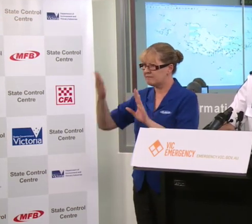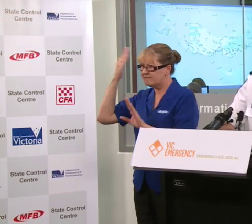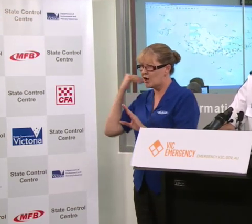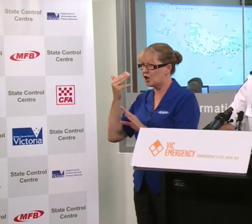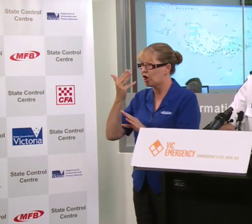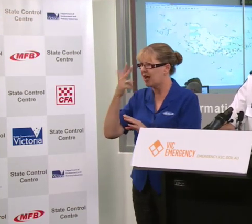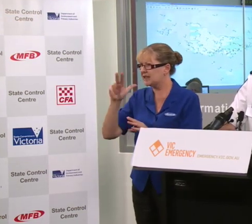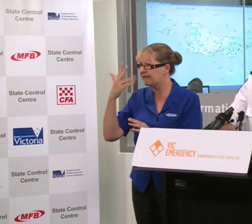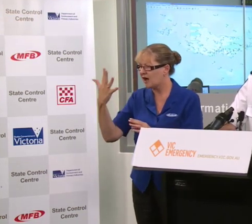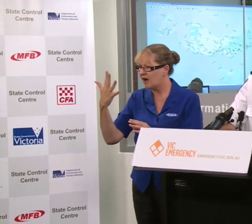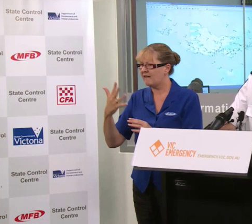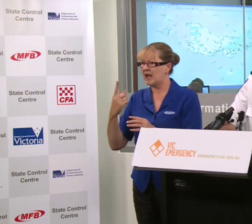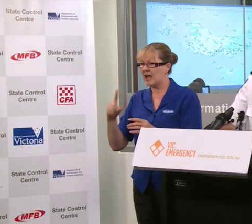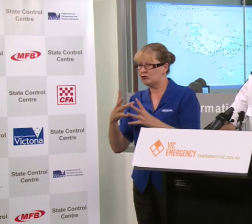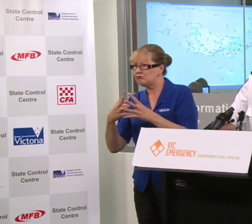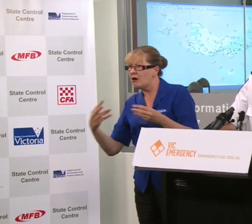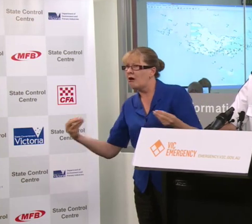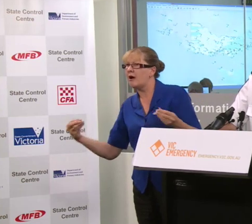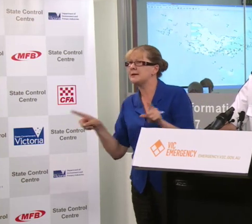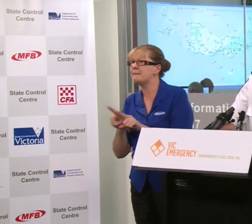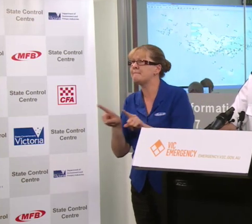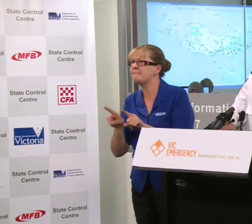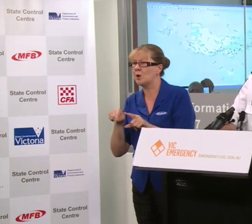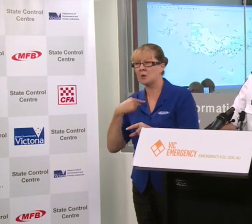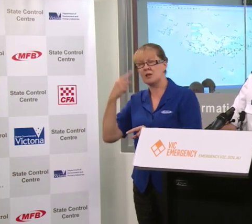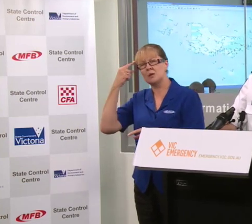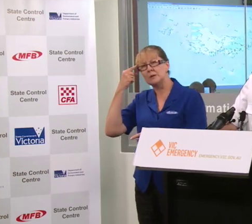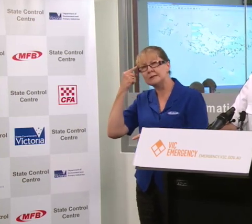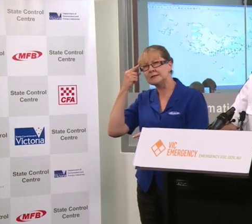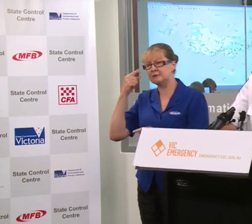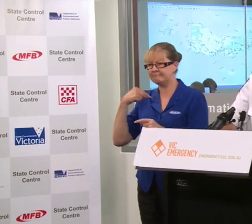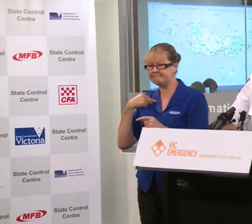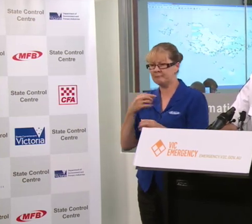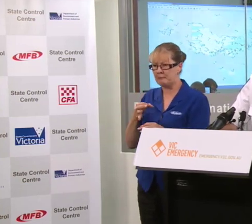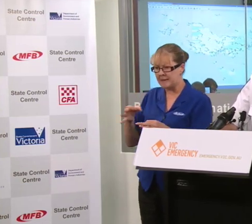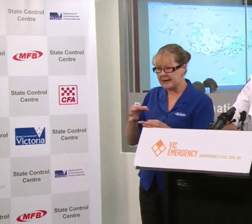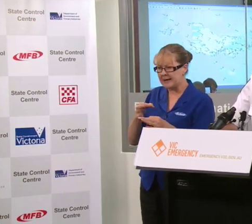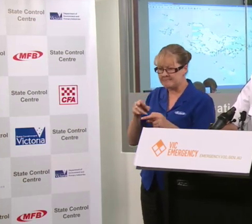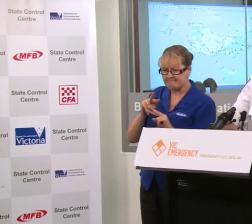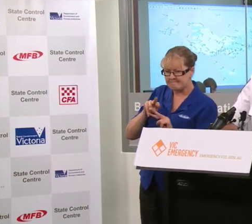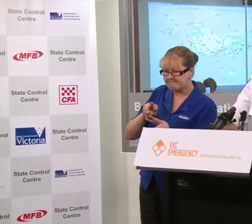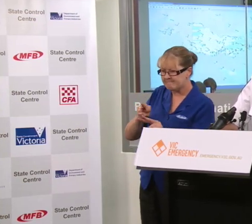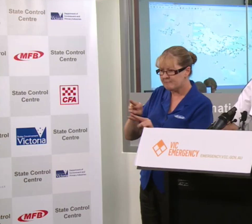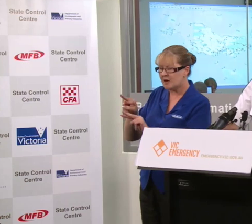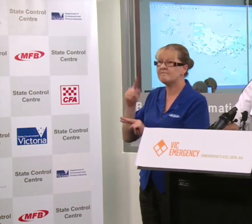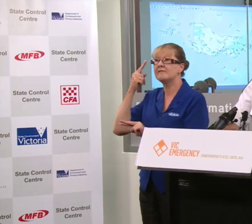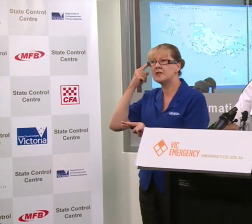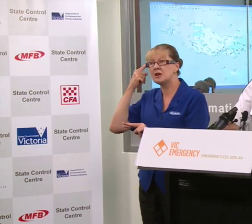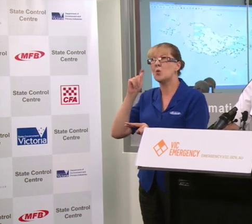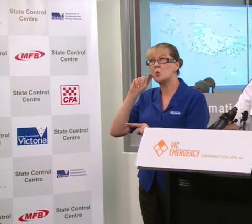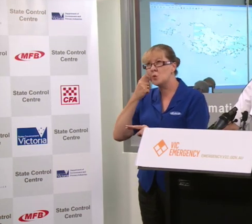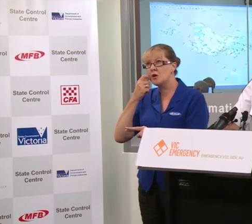conditions, and we would have thought in the trends and the work that we've done that around over 300,000 hectares would